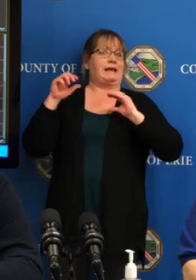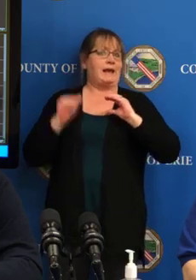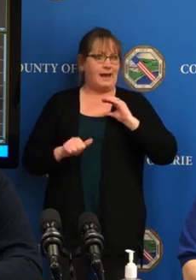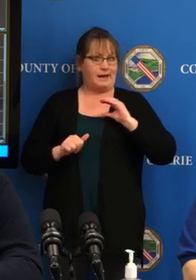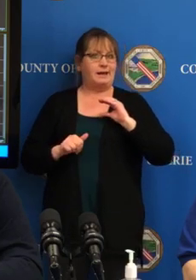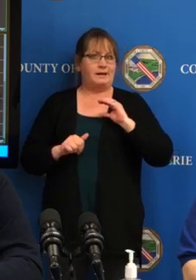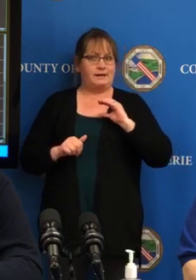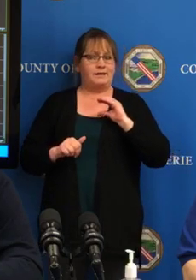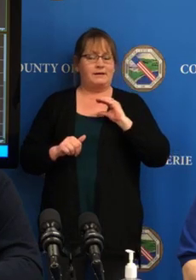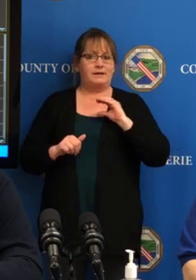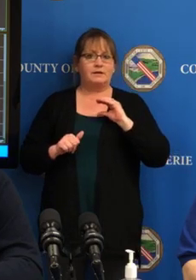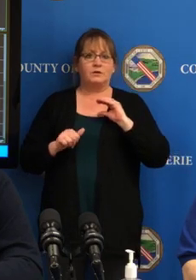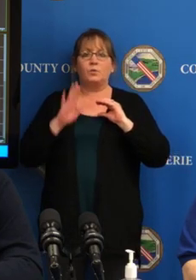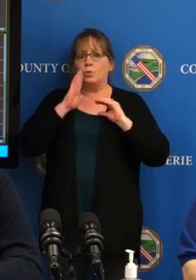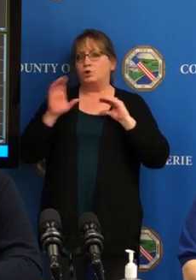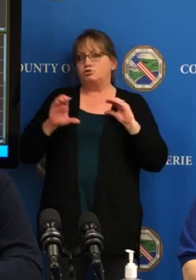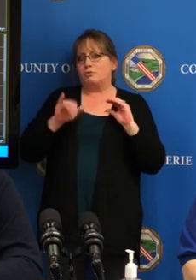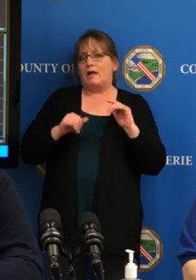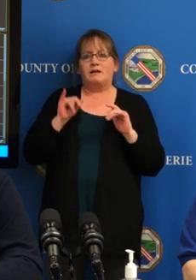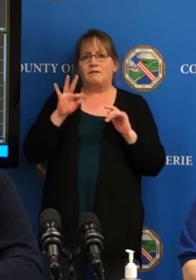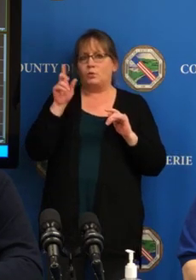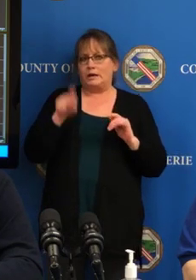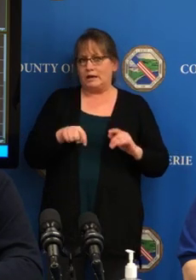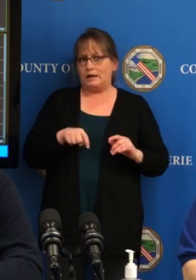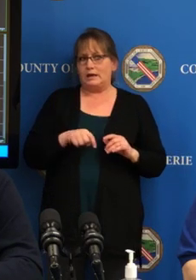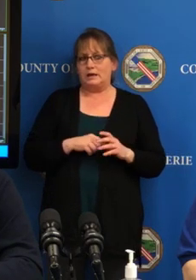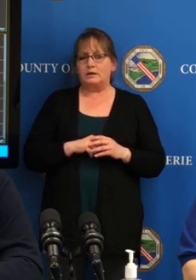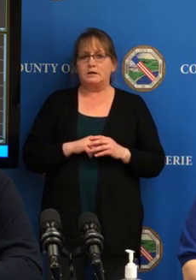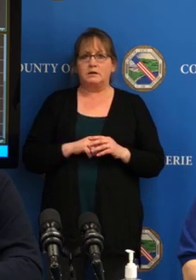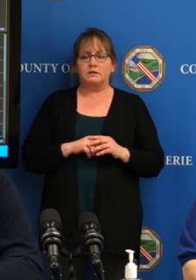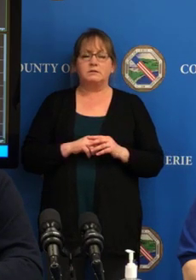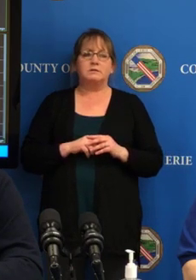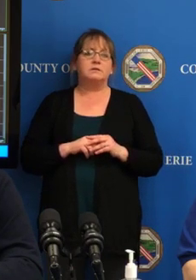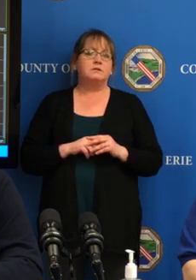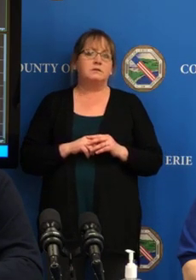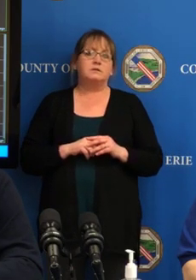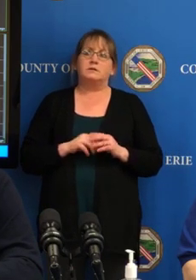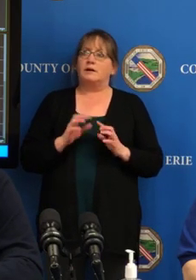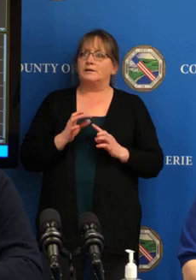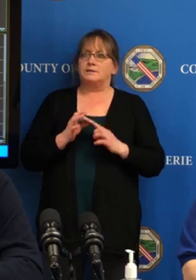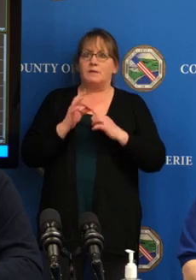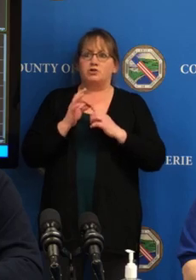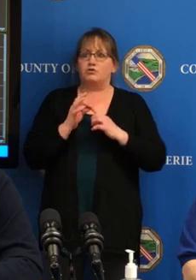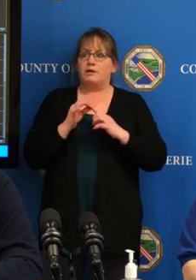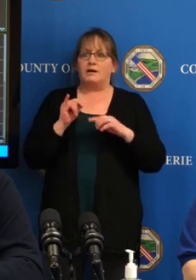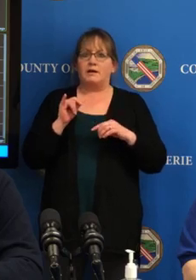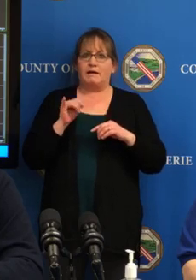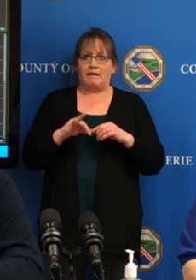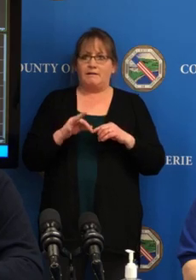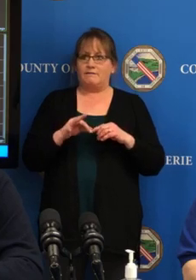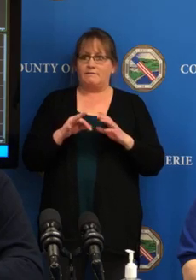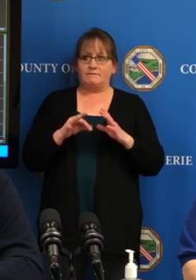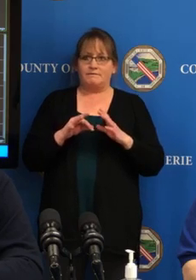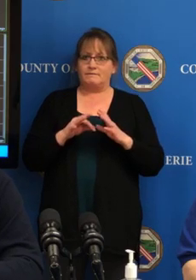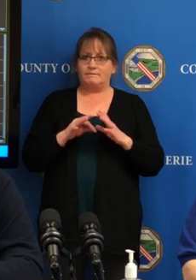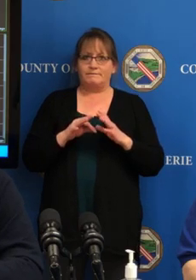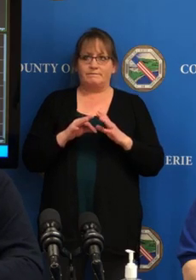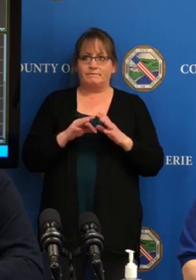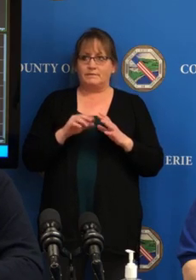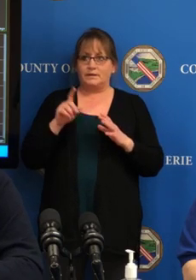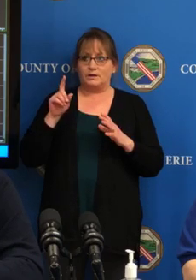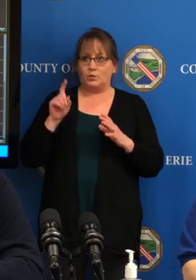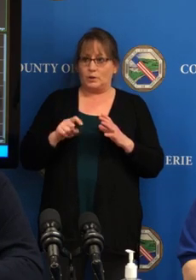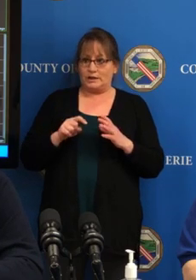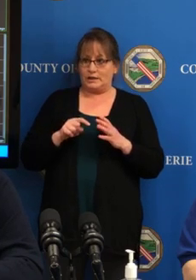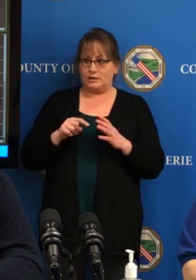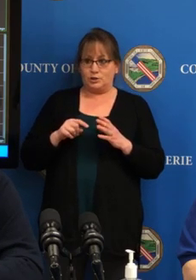and we would do that if necessary. We will do that especially if the cost has to be spent, but